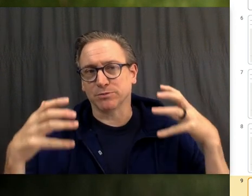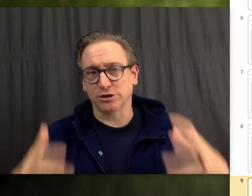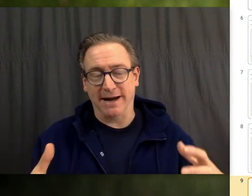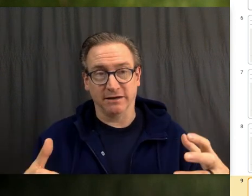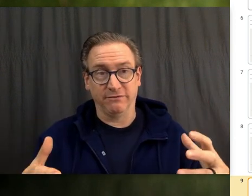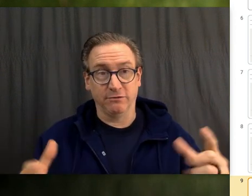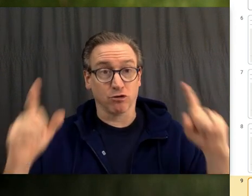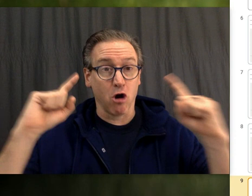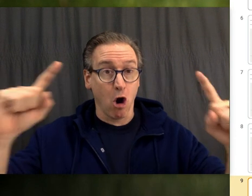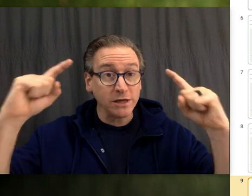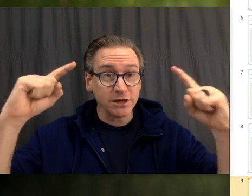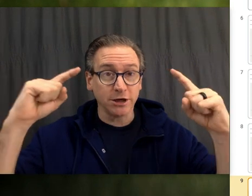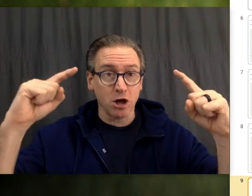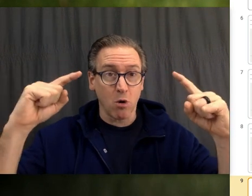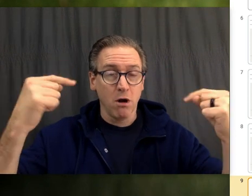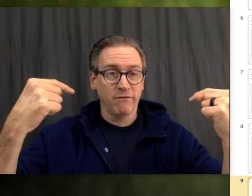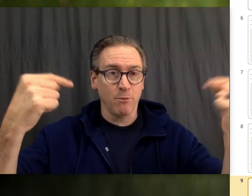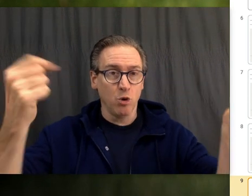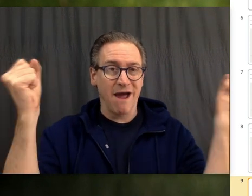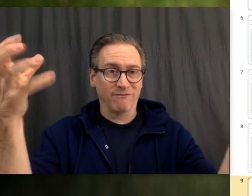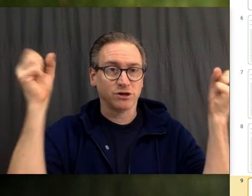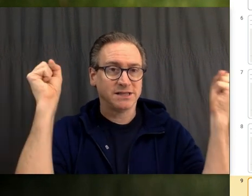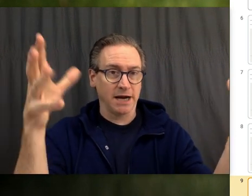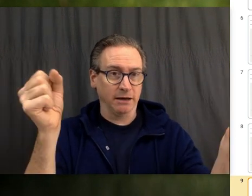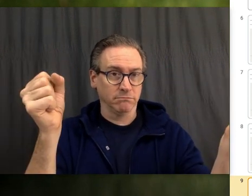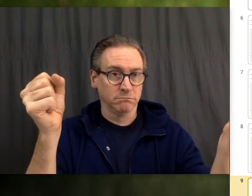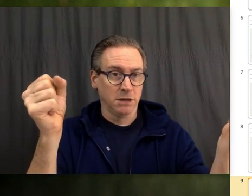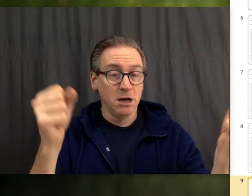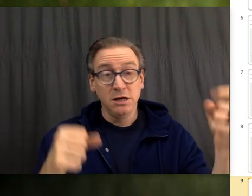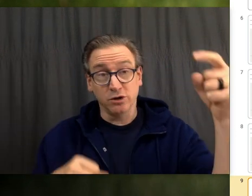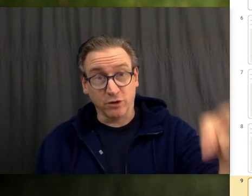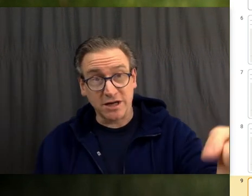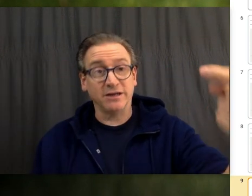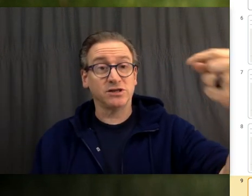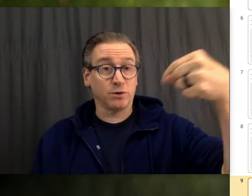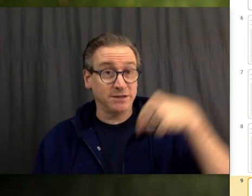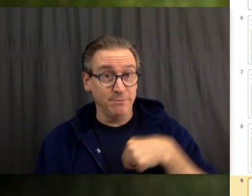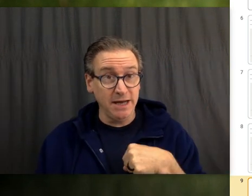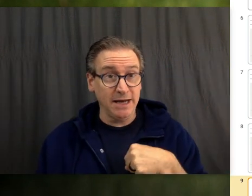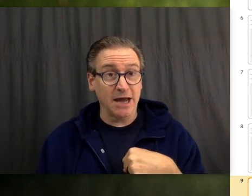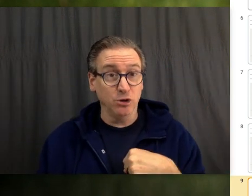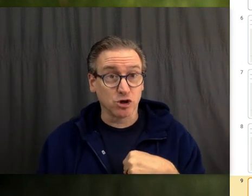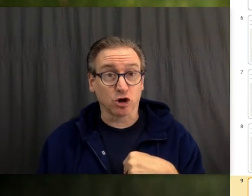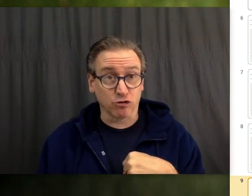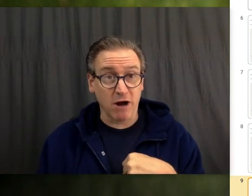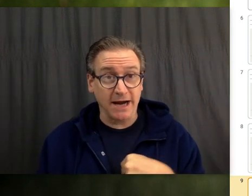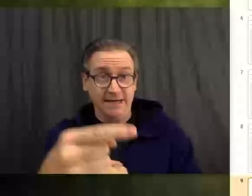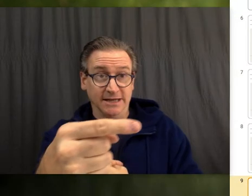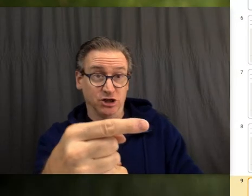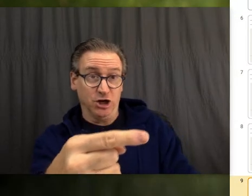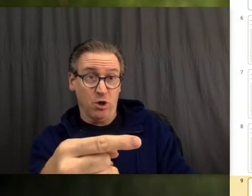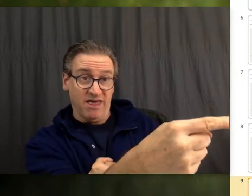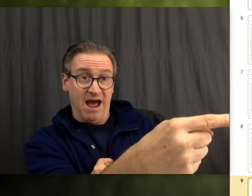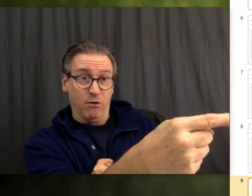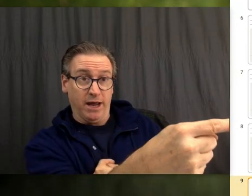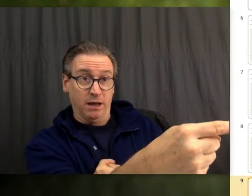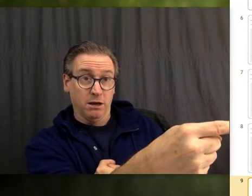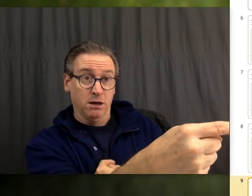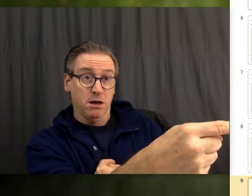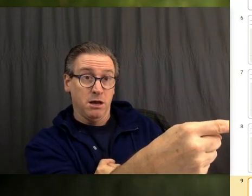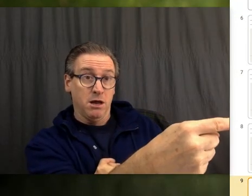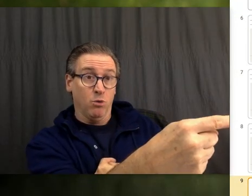signer's perspective. You're always going to go from whoever's signing. So if you're telling a story to me and you turn right, it's going to go that